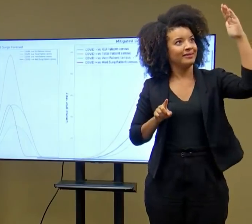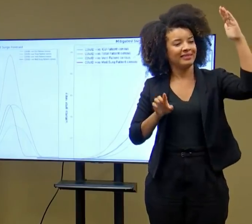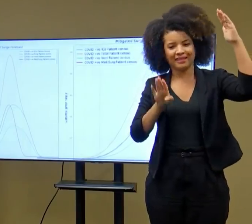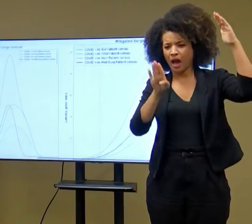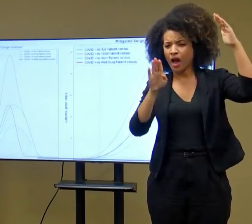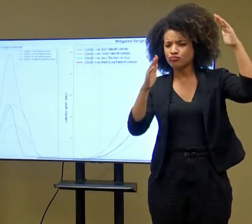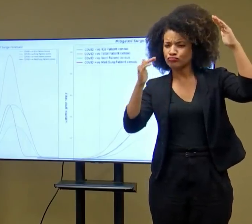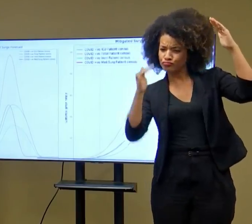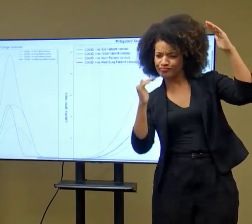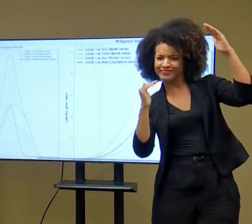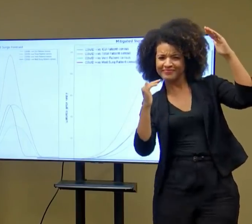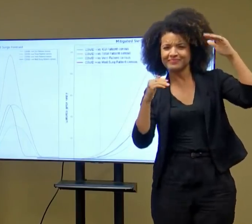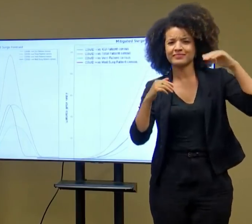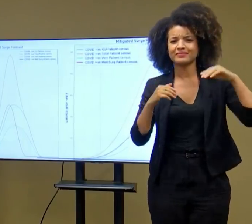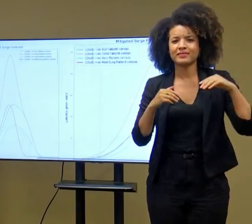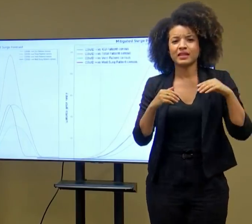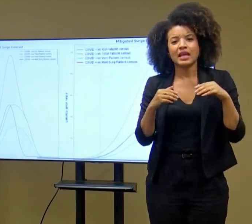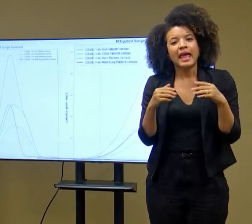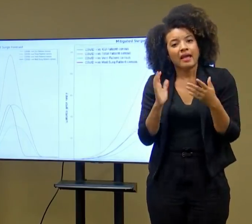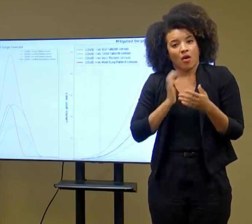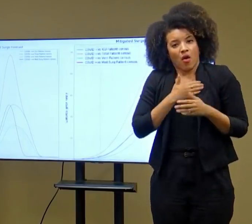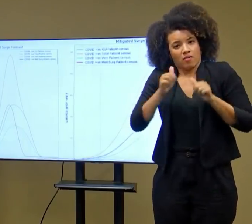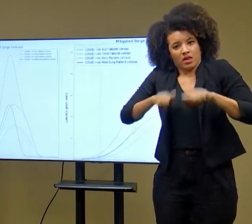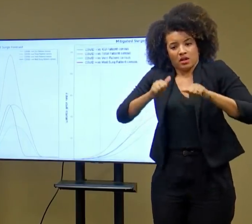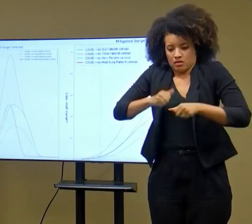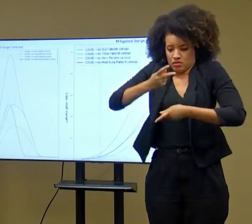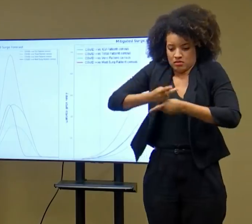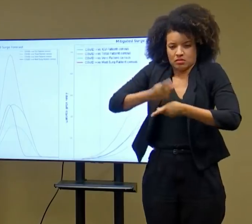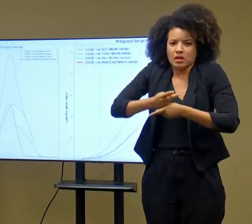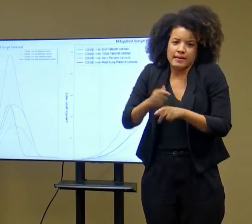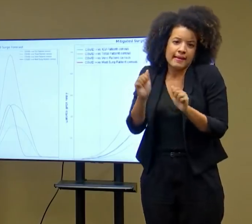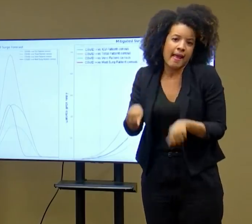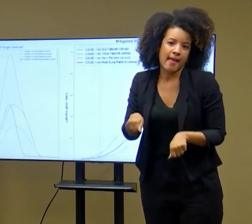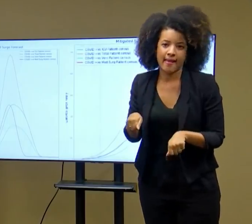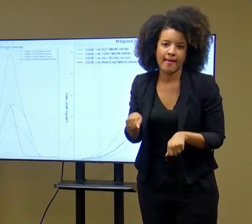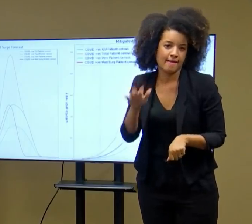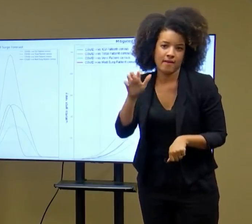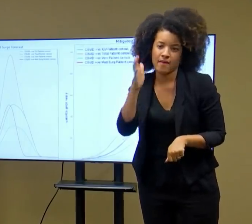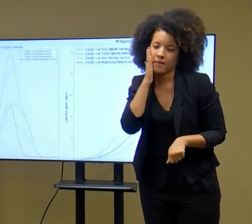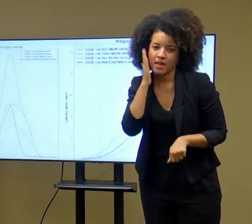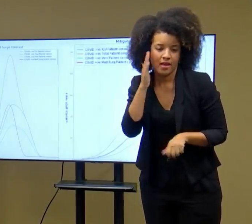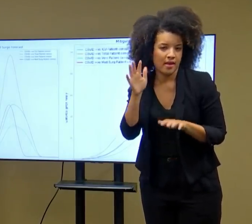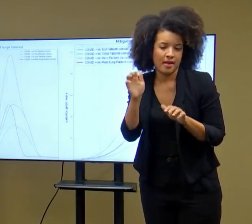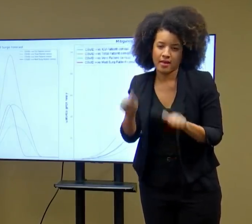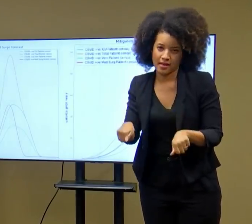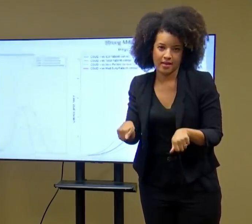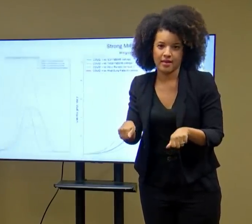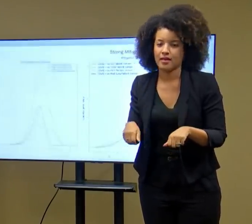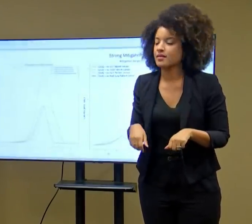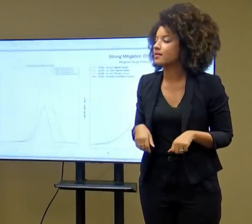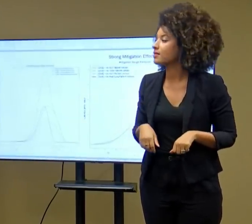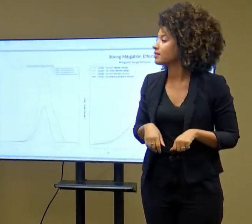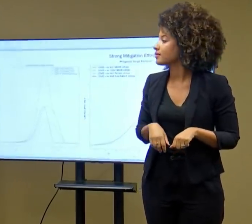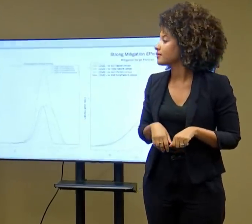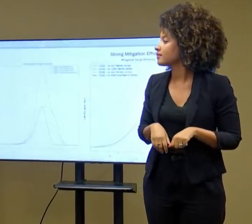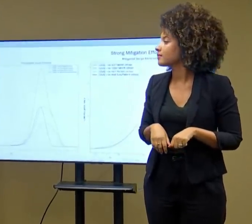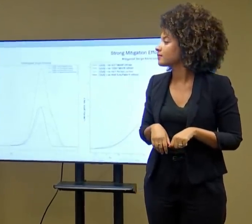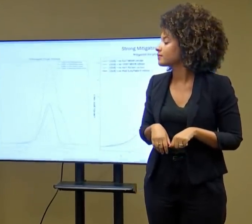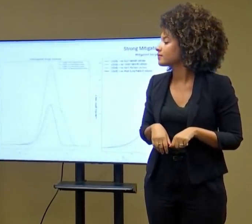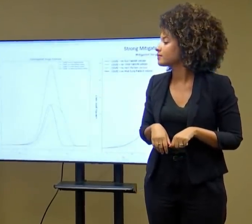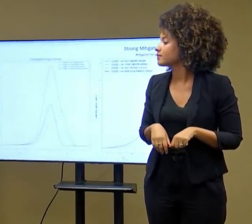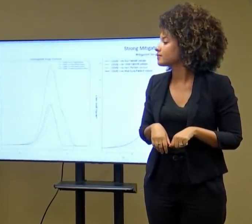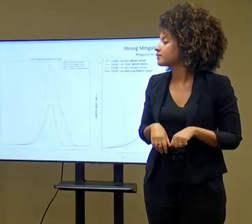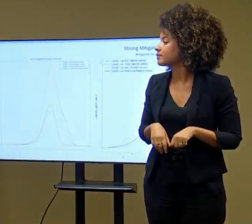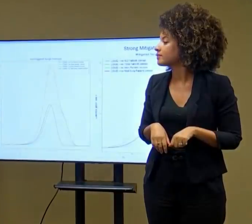that's within the capacity that we have within our community. If you zoom back out a little bit, what we're also